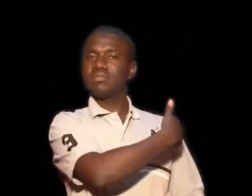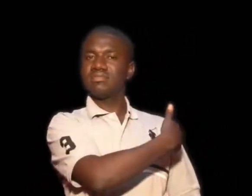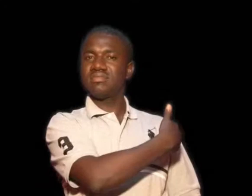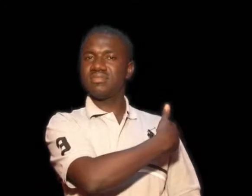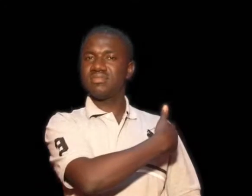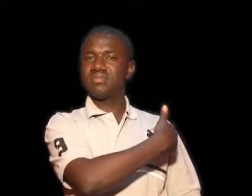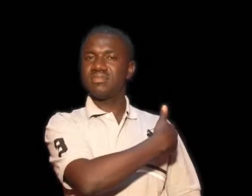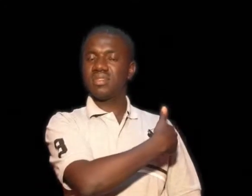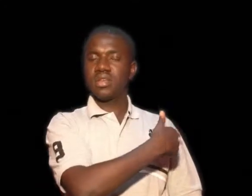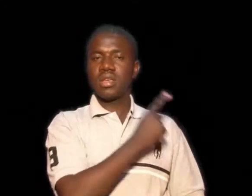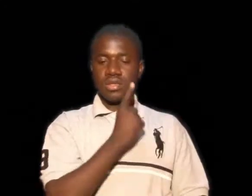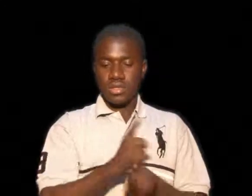quickly.